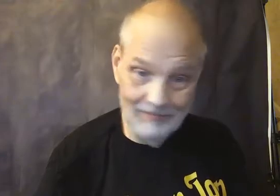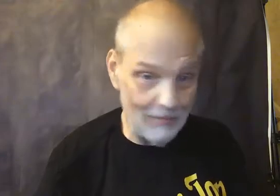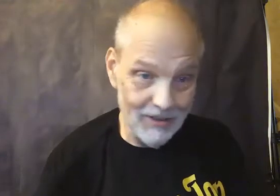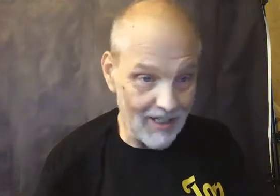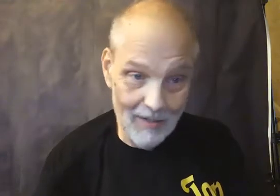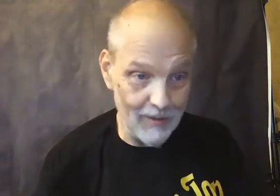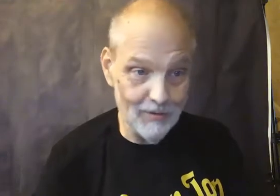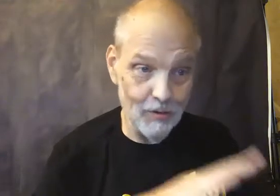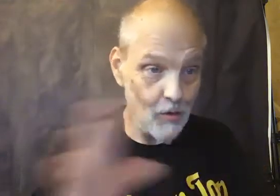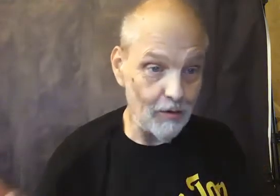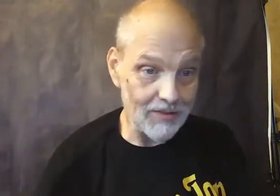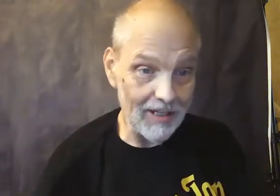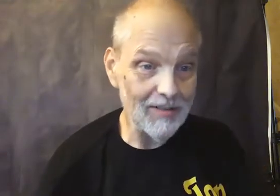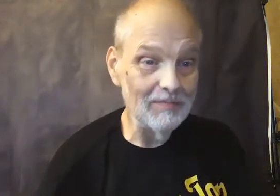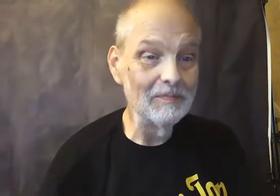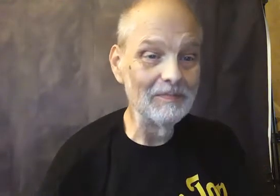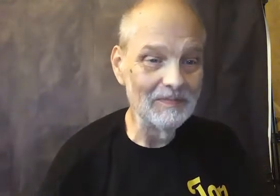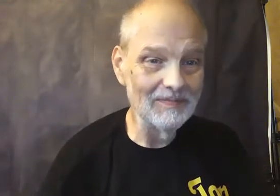I'm going to say that means you don't understand.